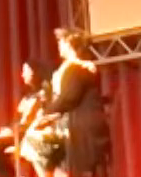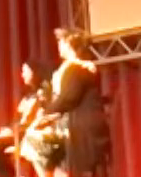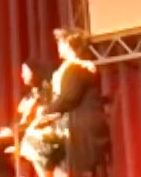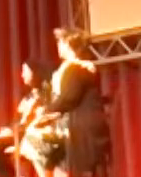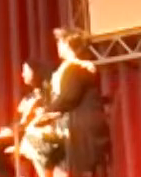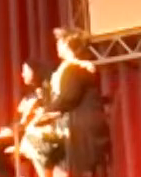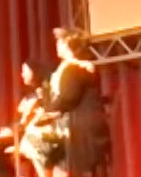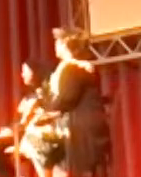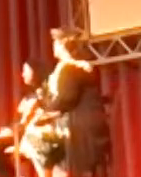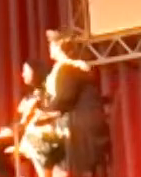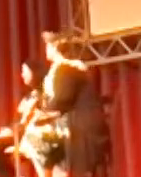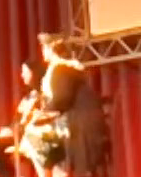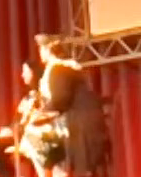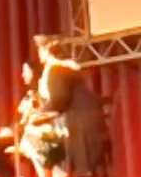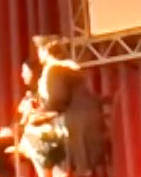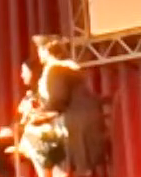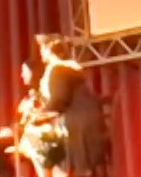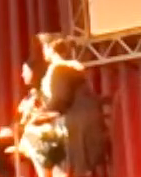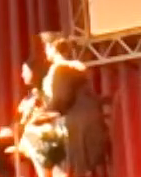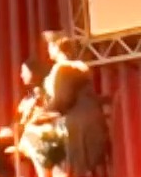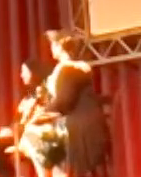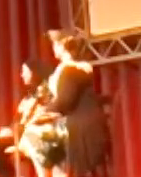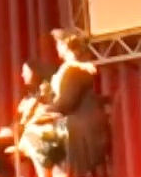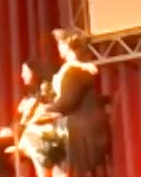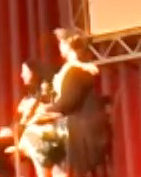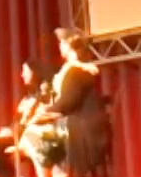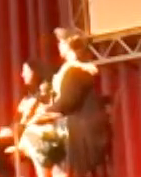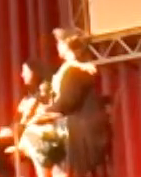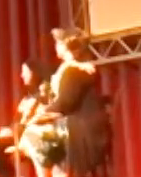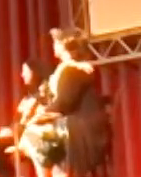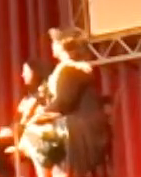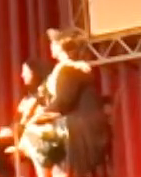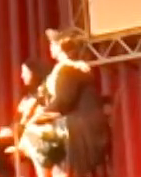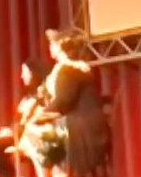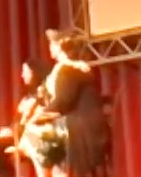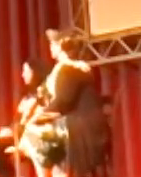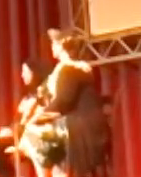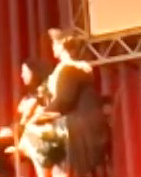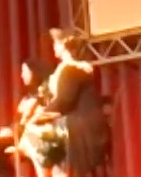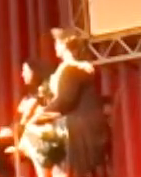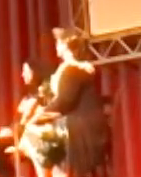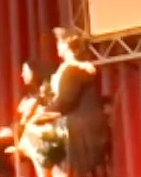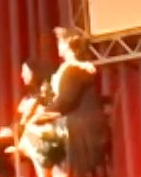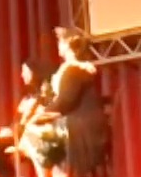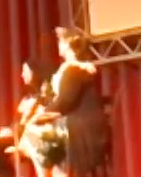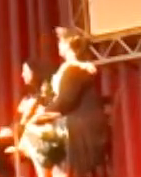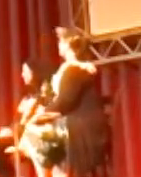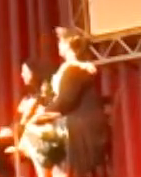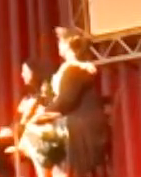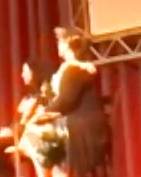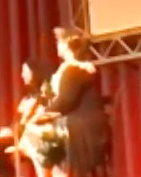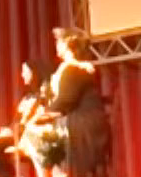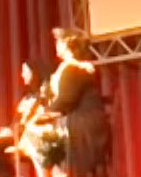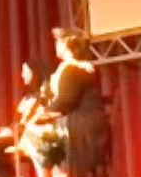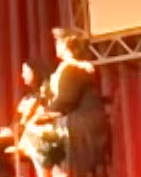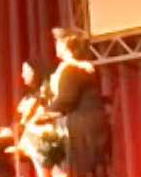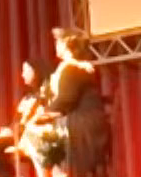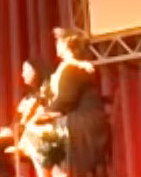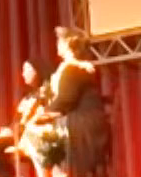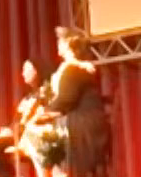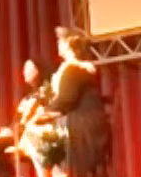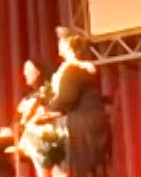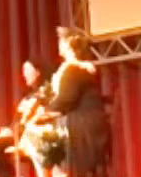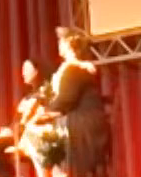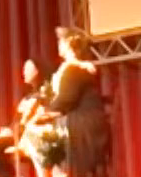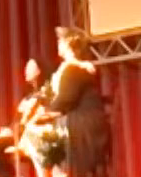amazing. So. Those are some fun, and yeah, I had fun as I did to see that, to see, to me, the depth of artists in